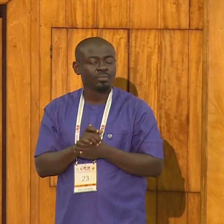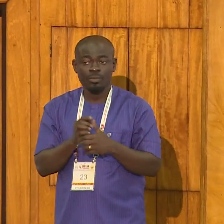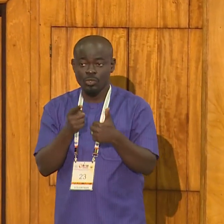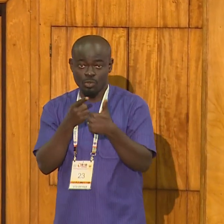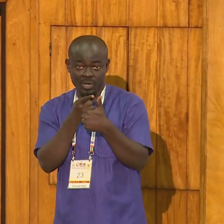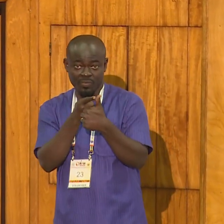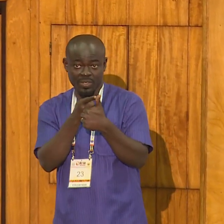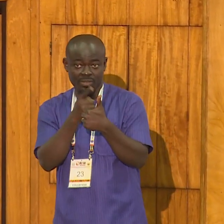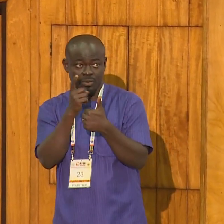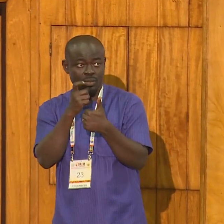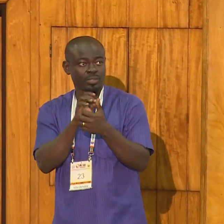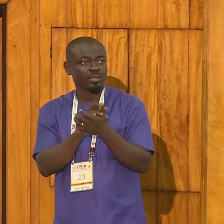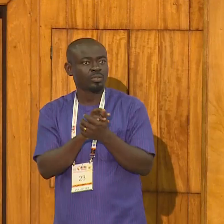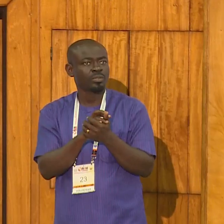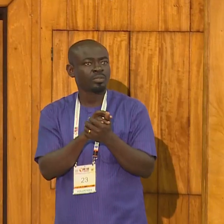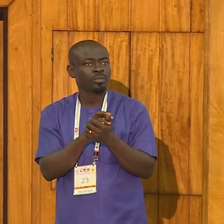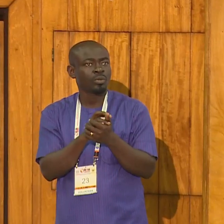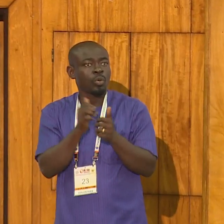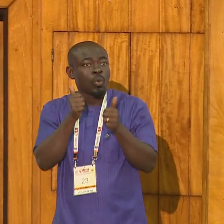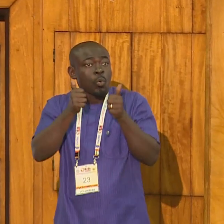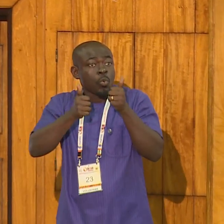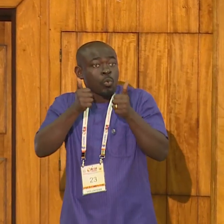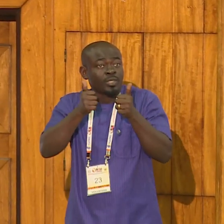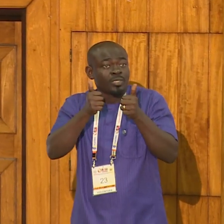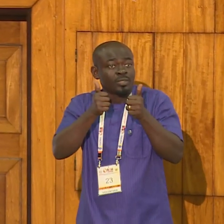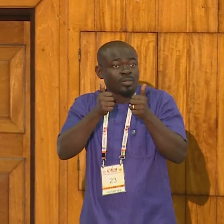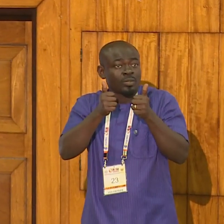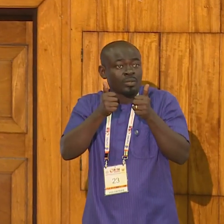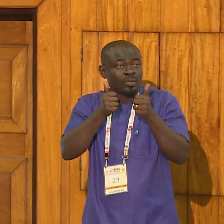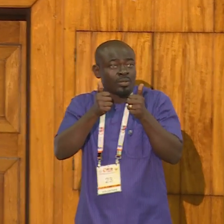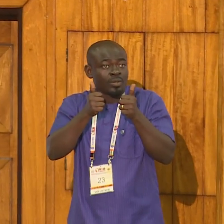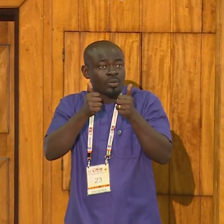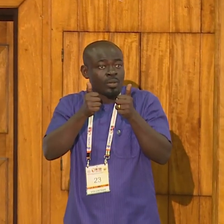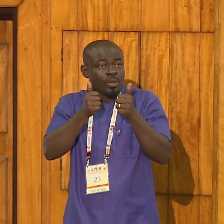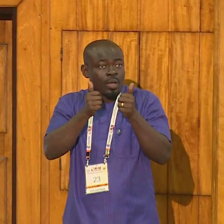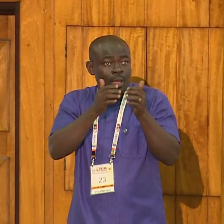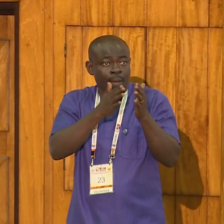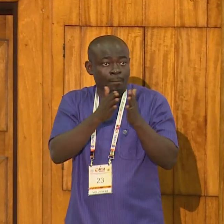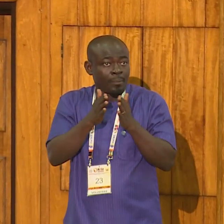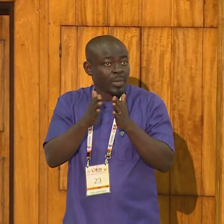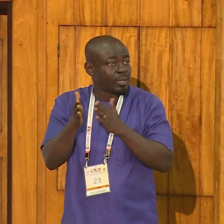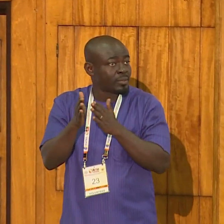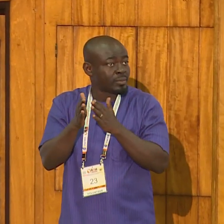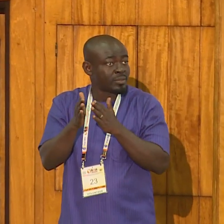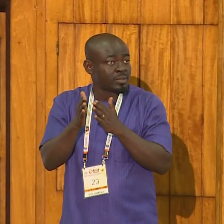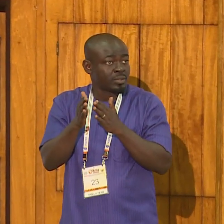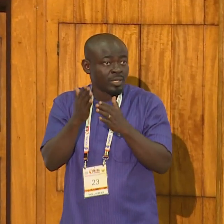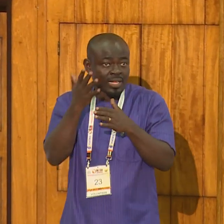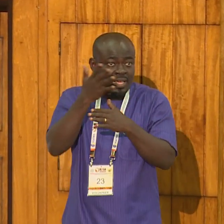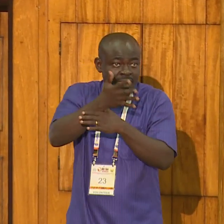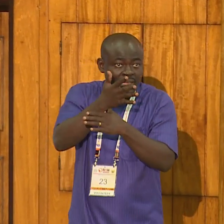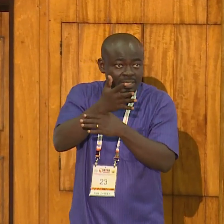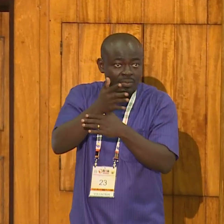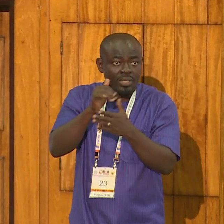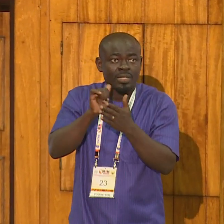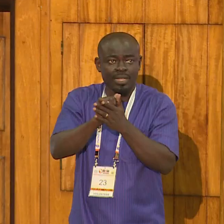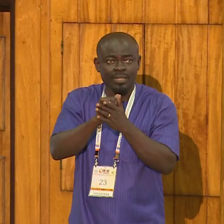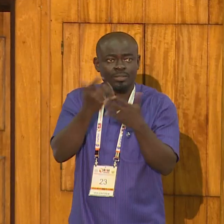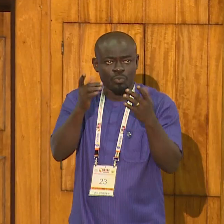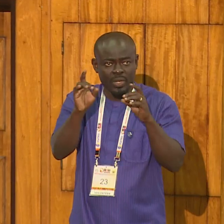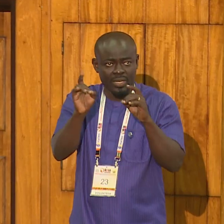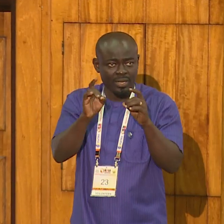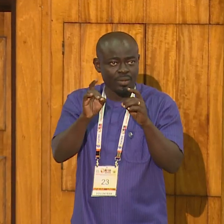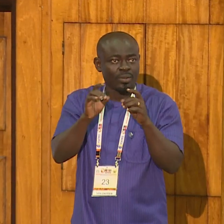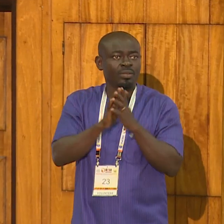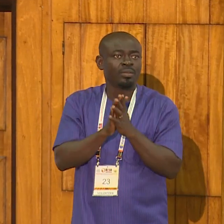first question was asking me which of it's sort of a bag of interventions that we were